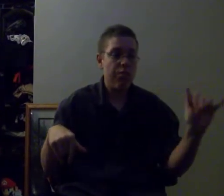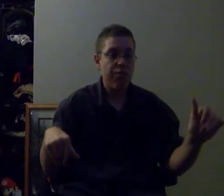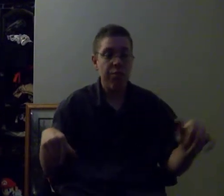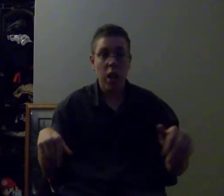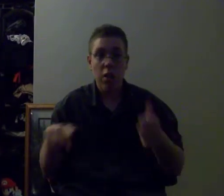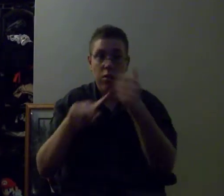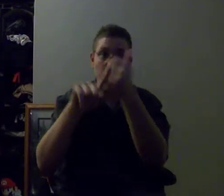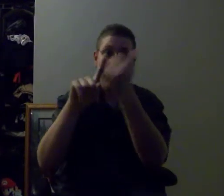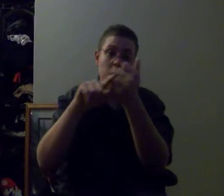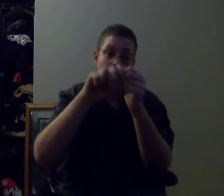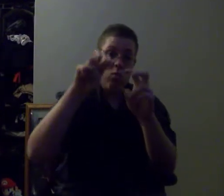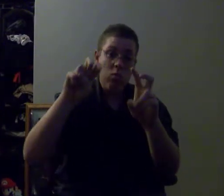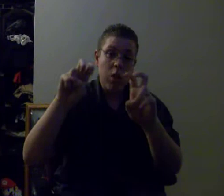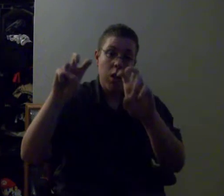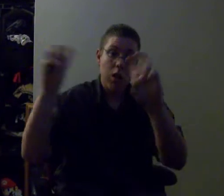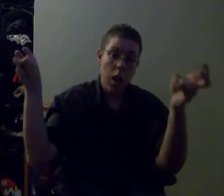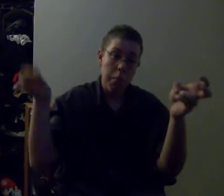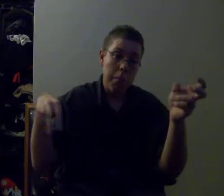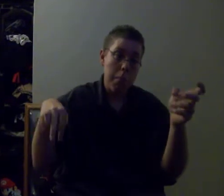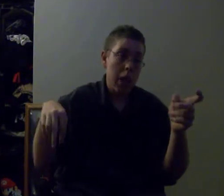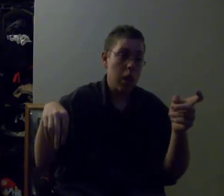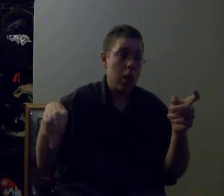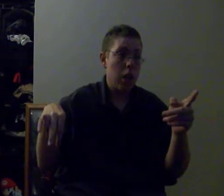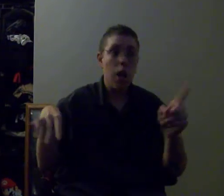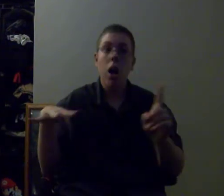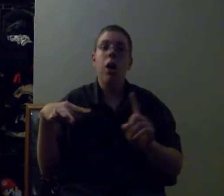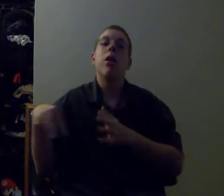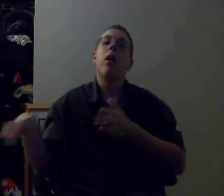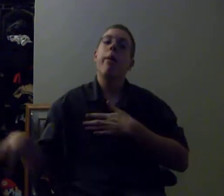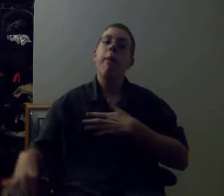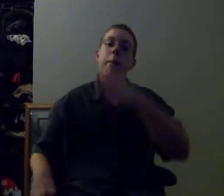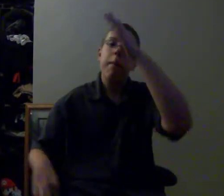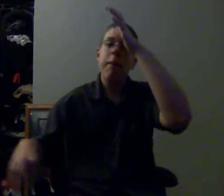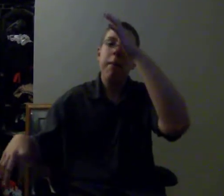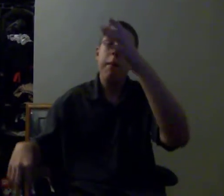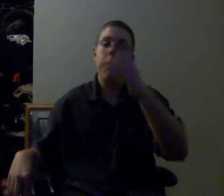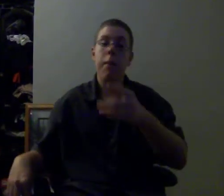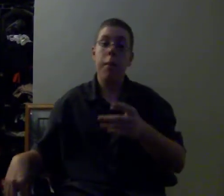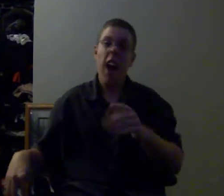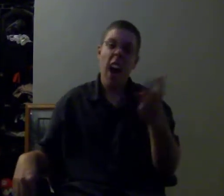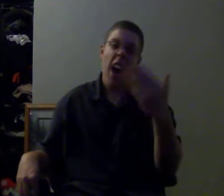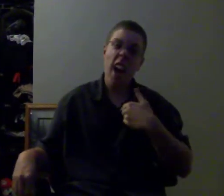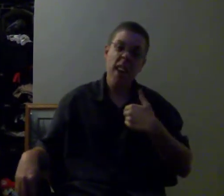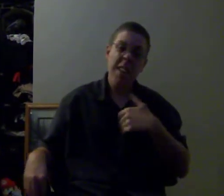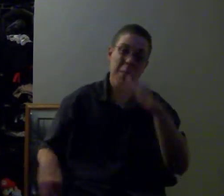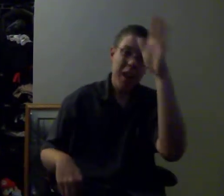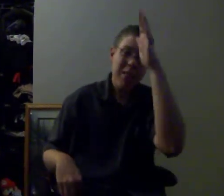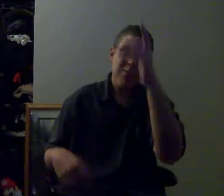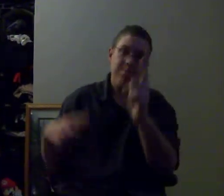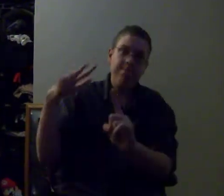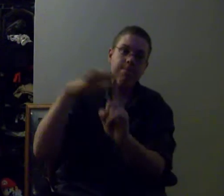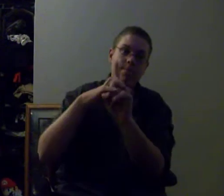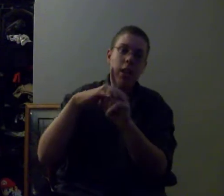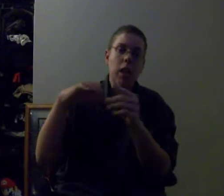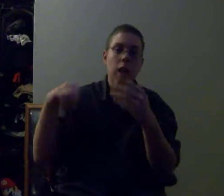it was contained in a 1-hour lecture, and it gave the students some content which they could then apply to their research projects.